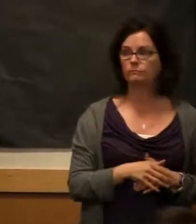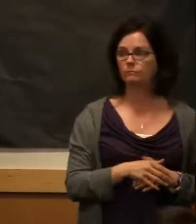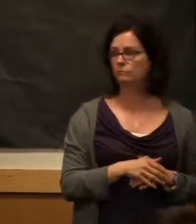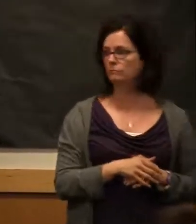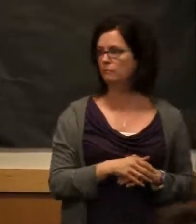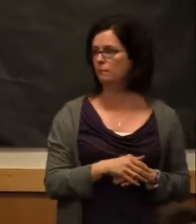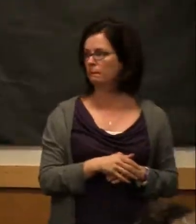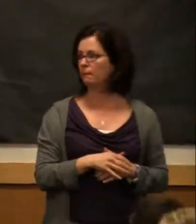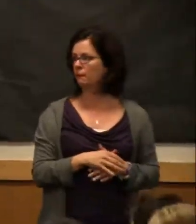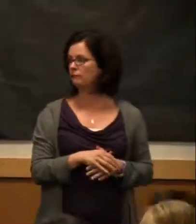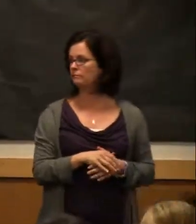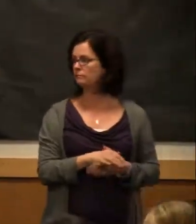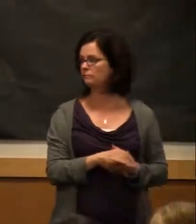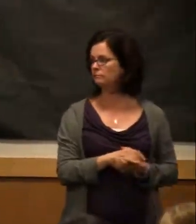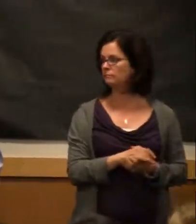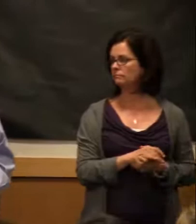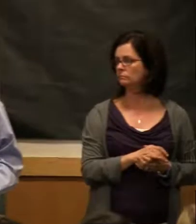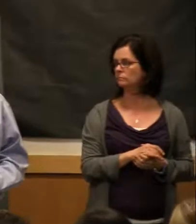And, you know, they're